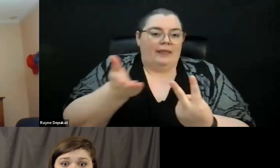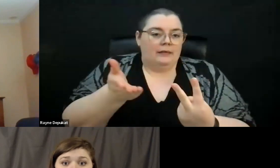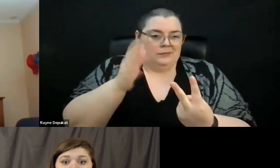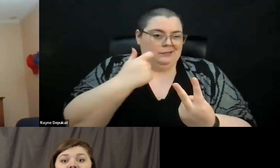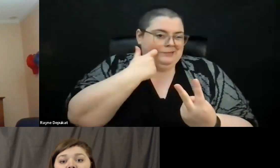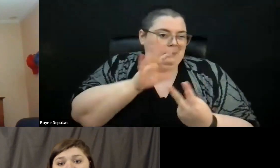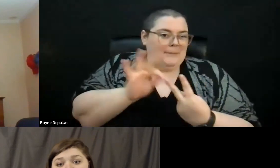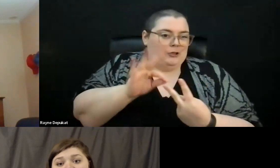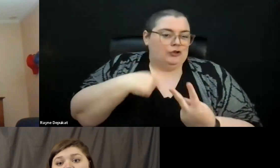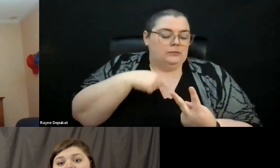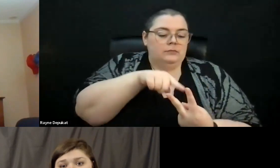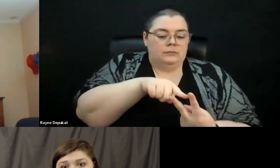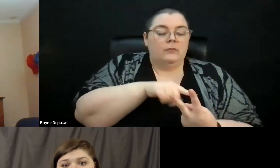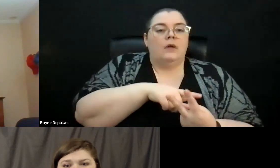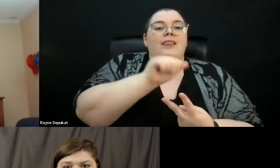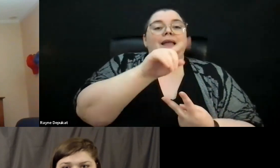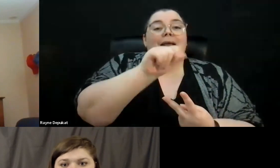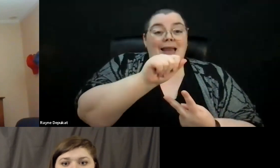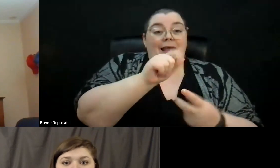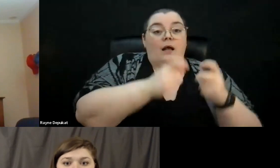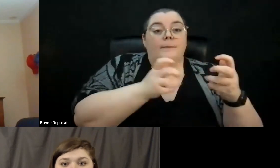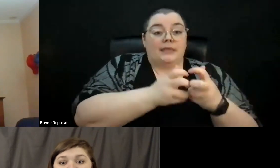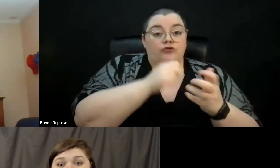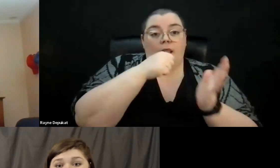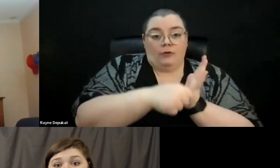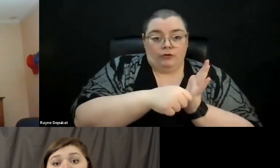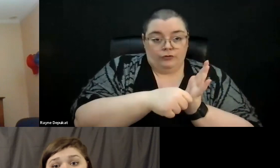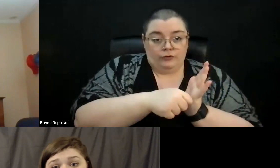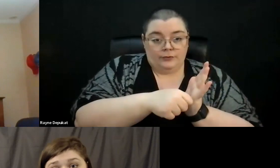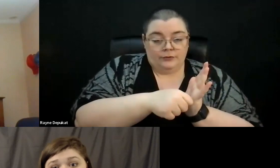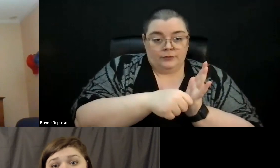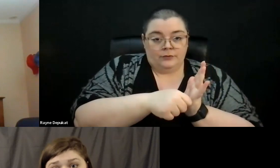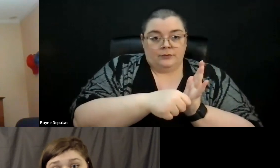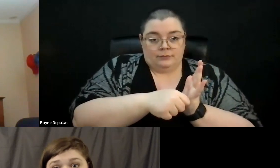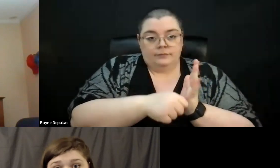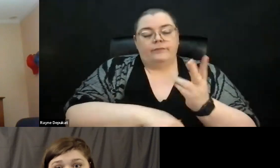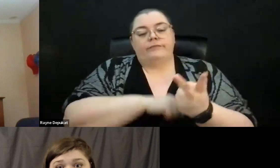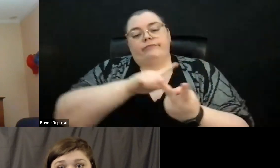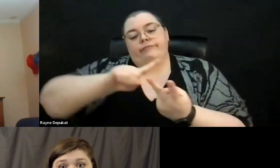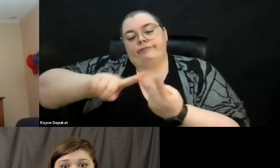group, they focus on 2 things I just mentioned, the ADA accommodation letter.